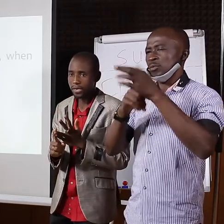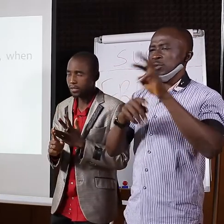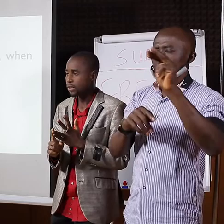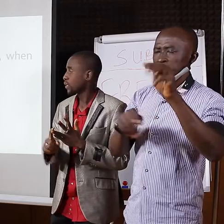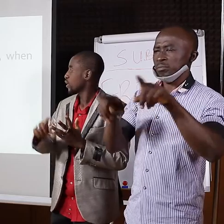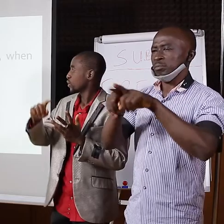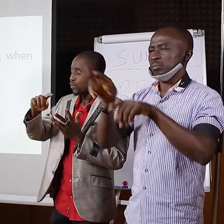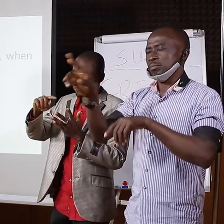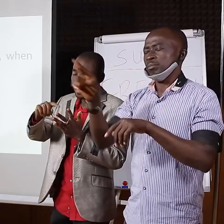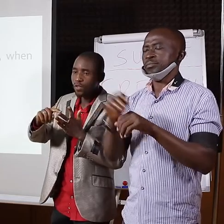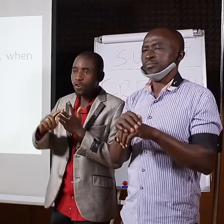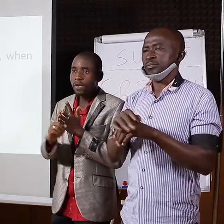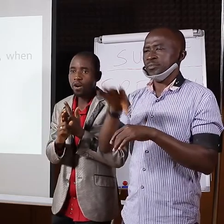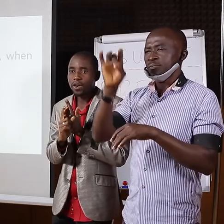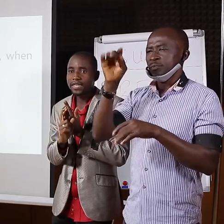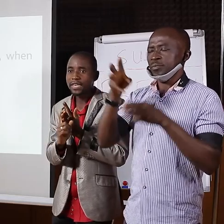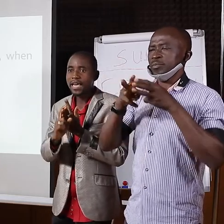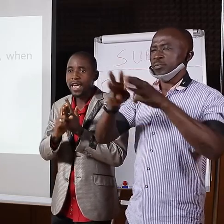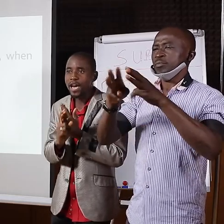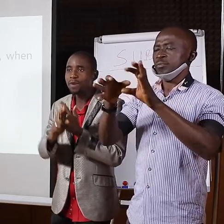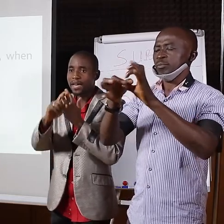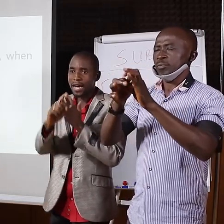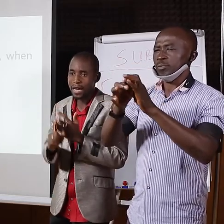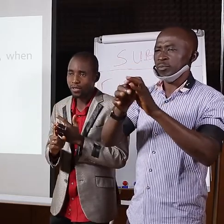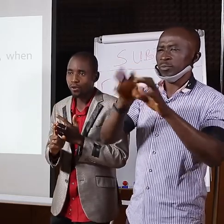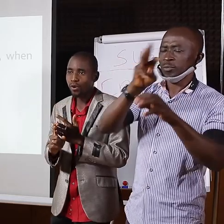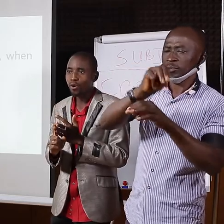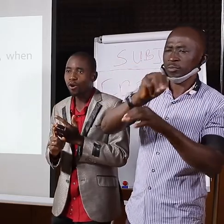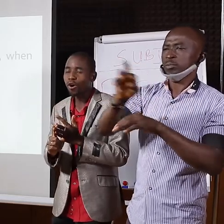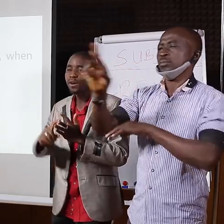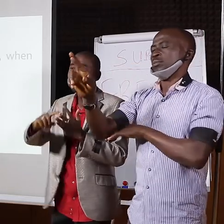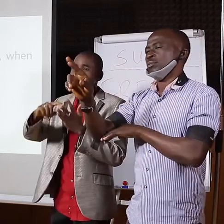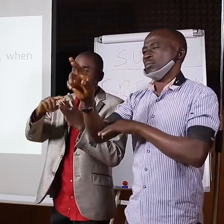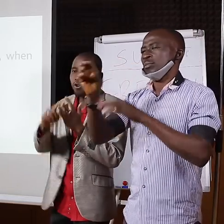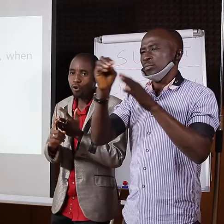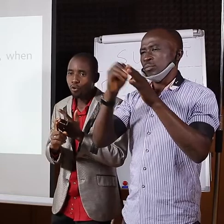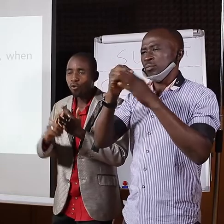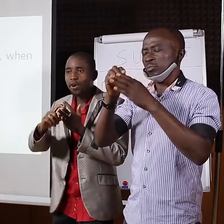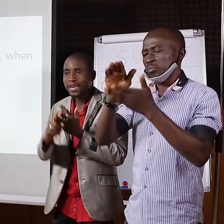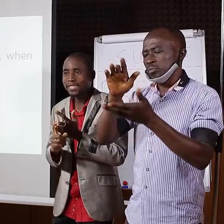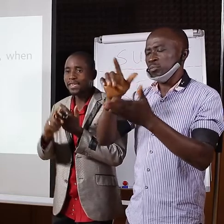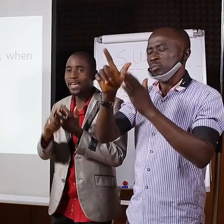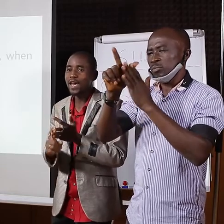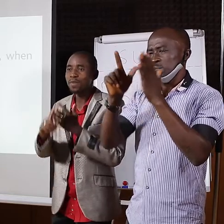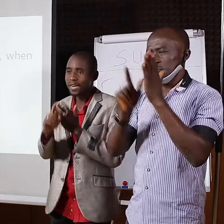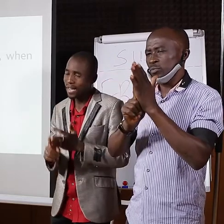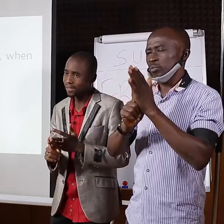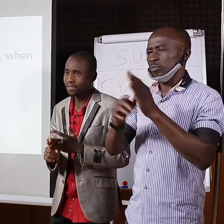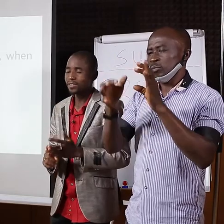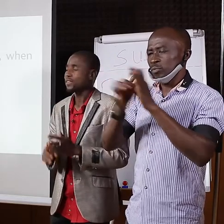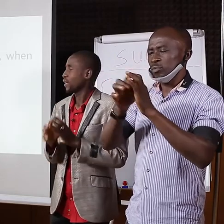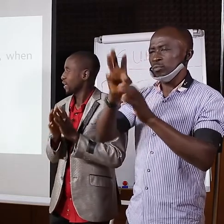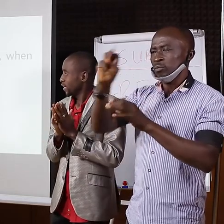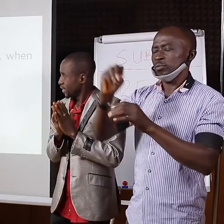of R. Find the formula connecting M and R, or the law connecting M and